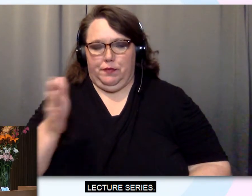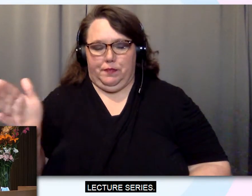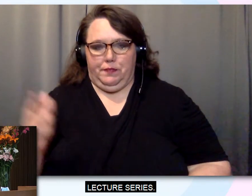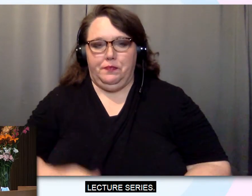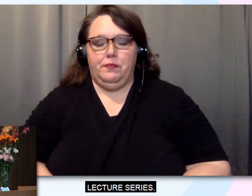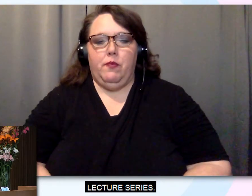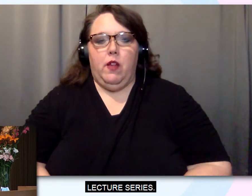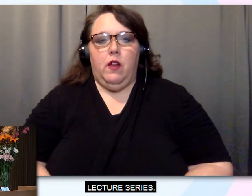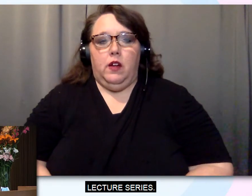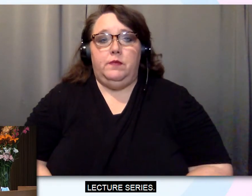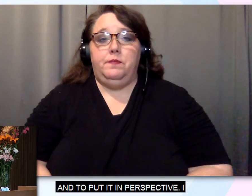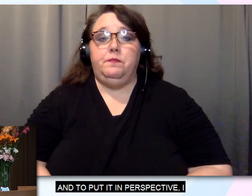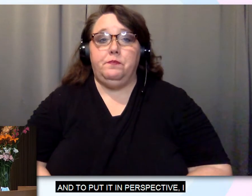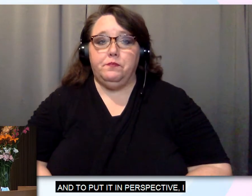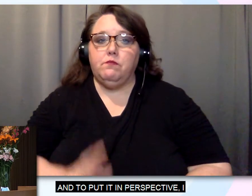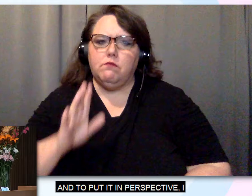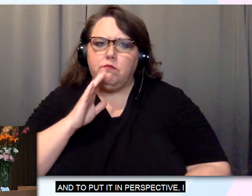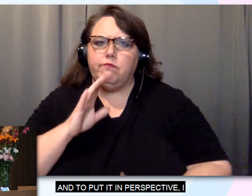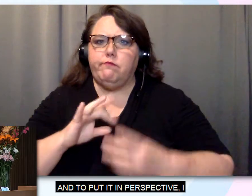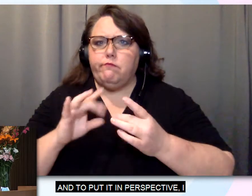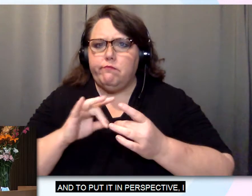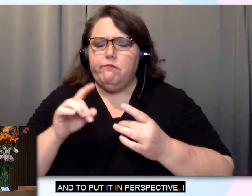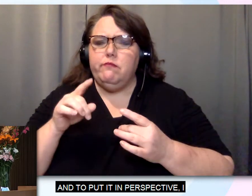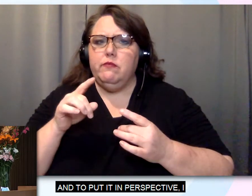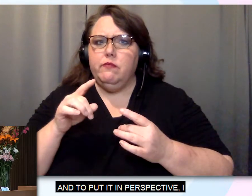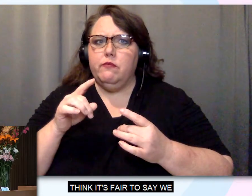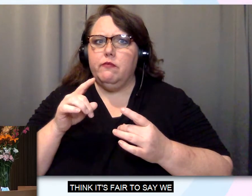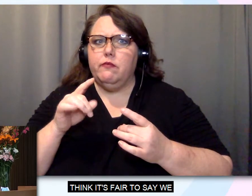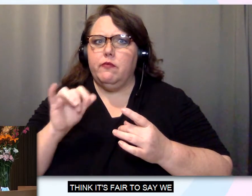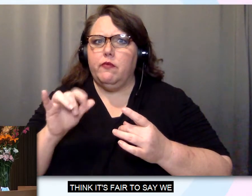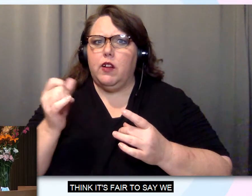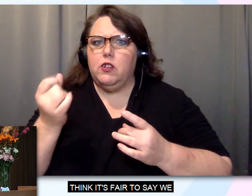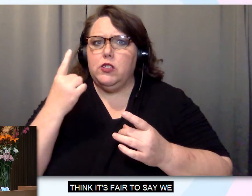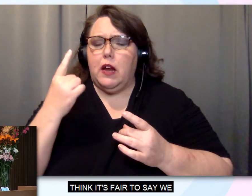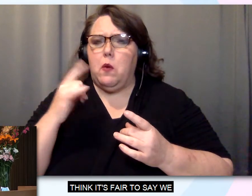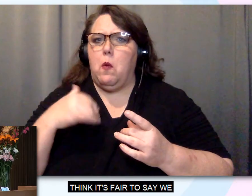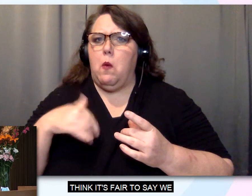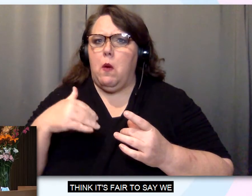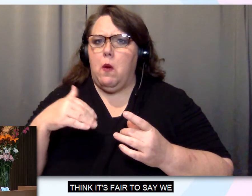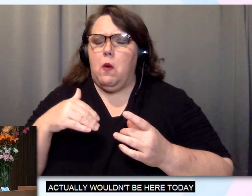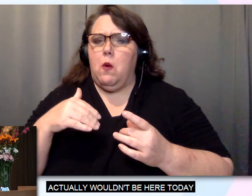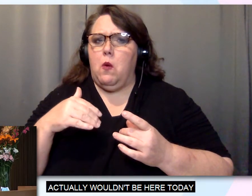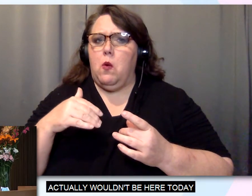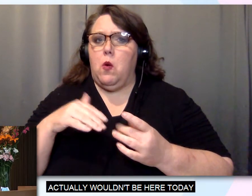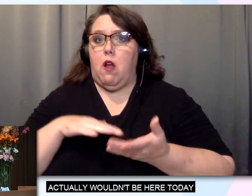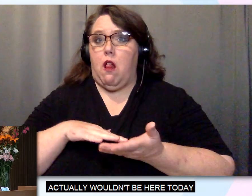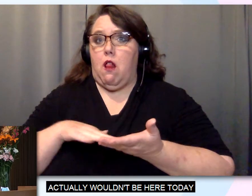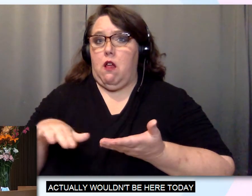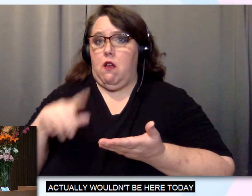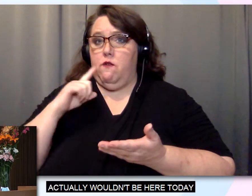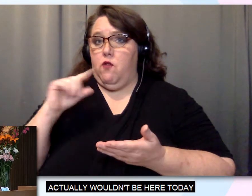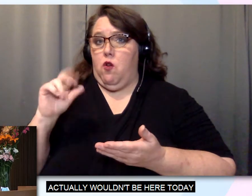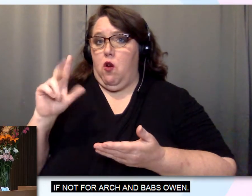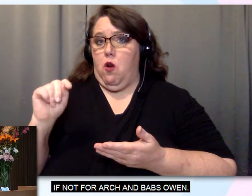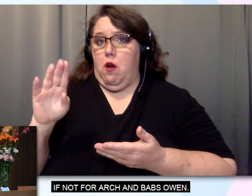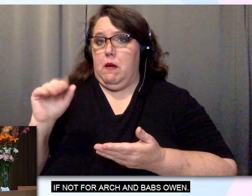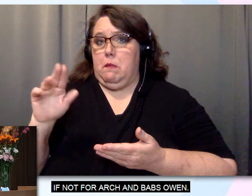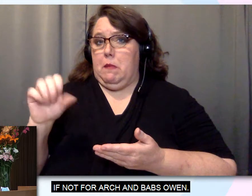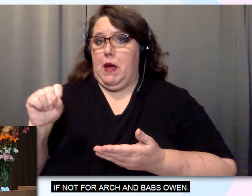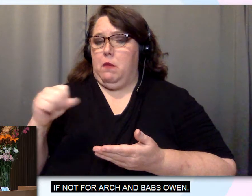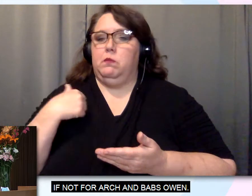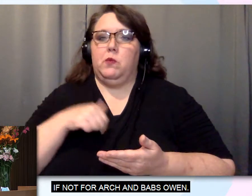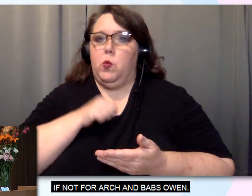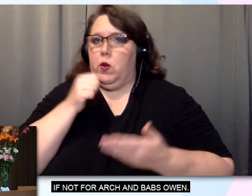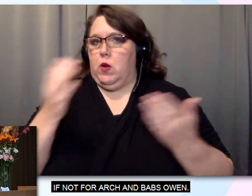Series. And to put it in perspective, I think it's fair to say we actually wouldn't be here today if not